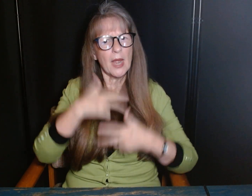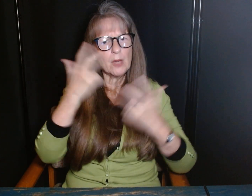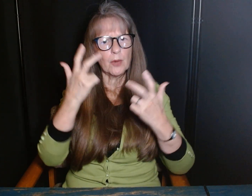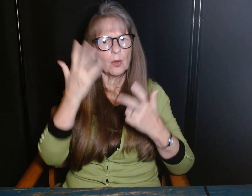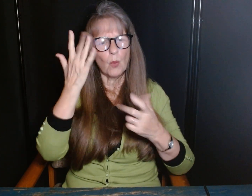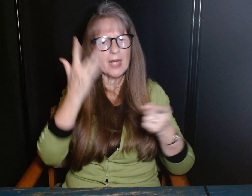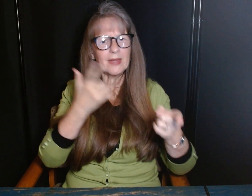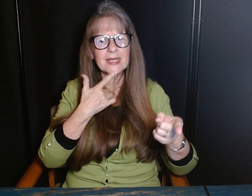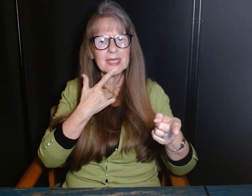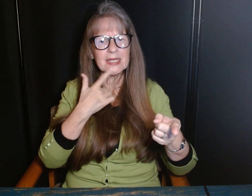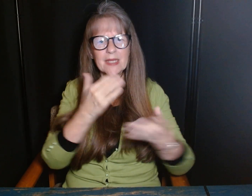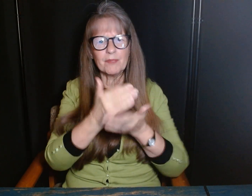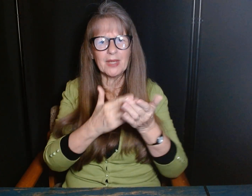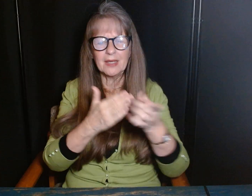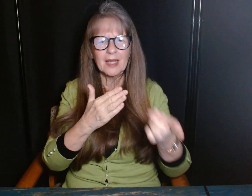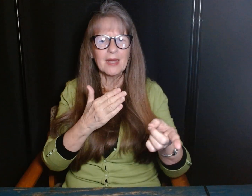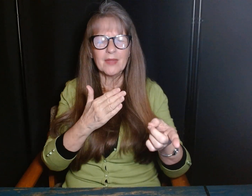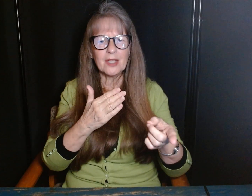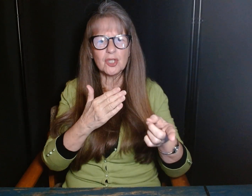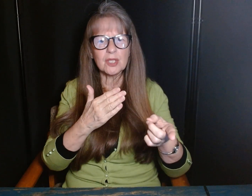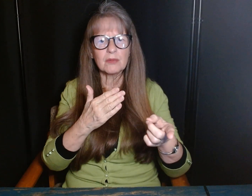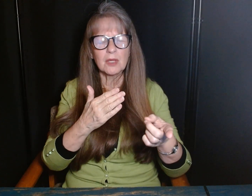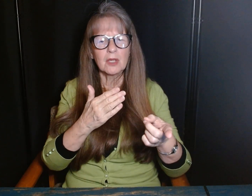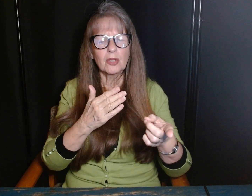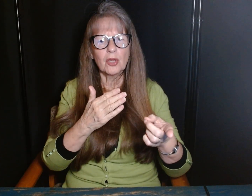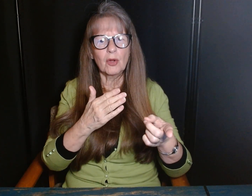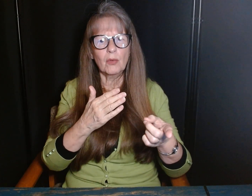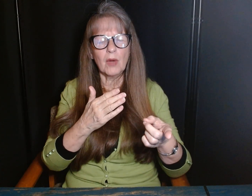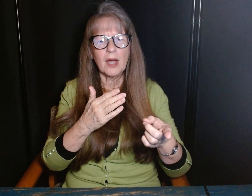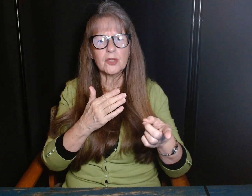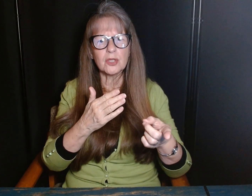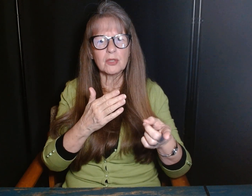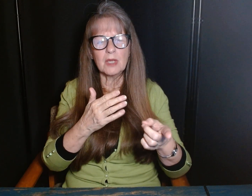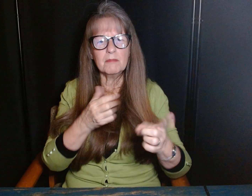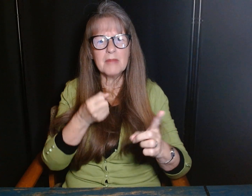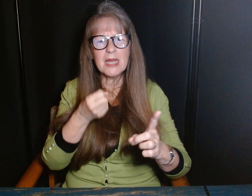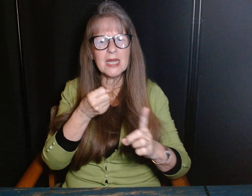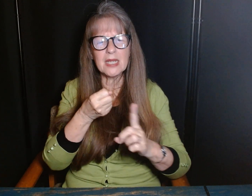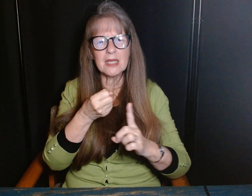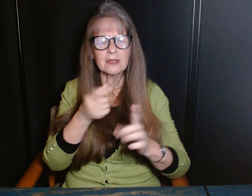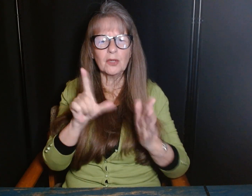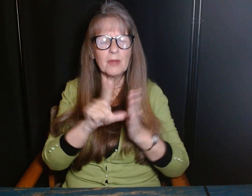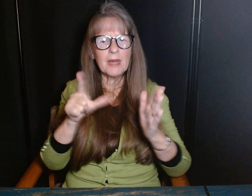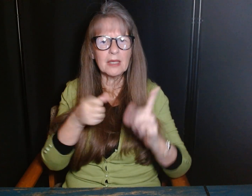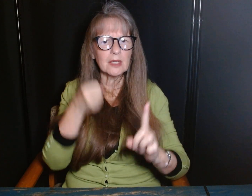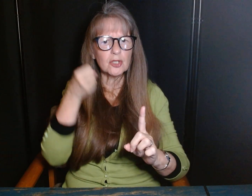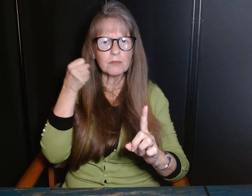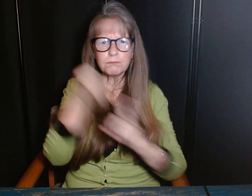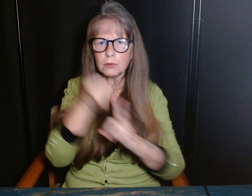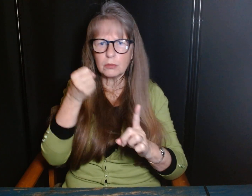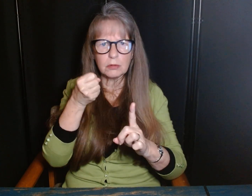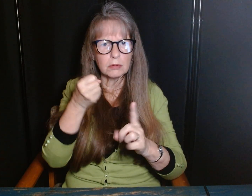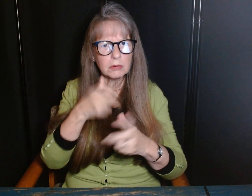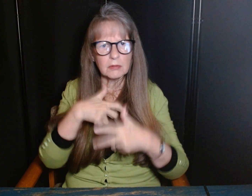angry or why they said something that just, I just immediately just